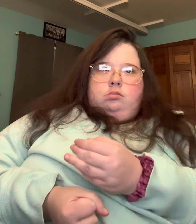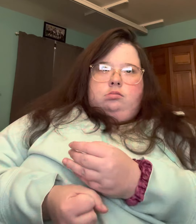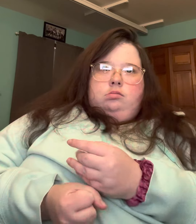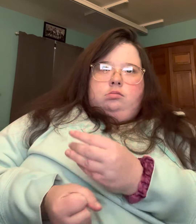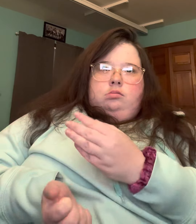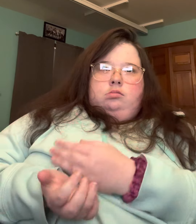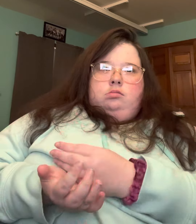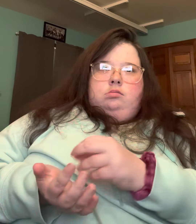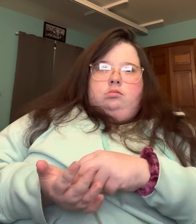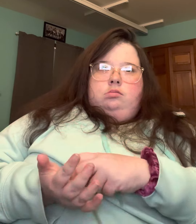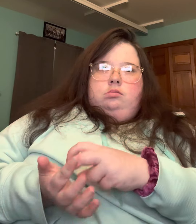say meaning.